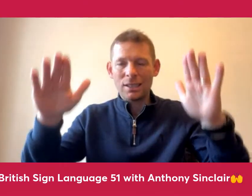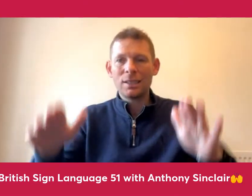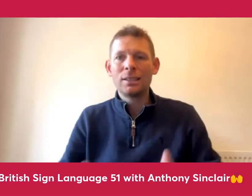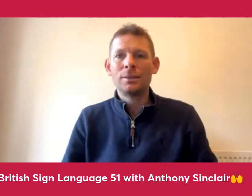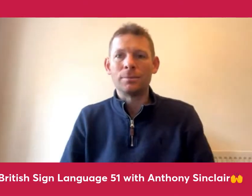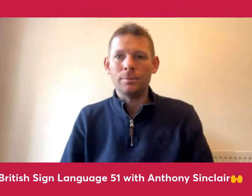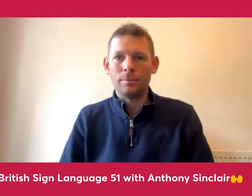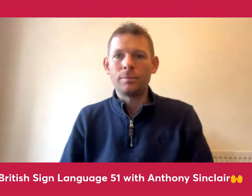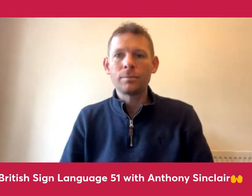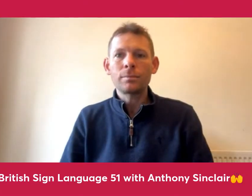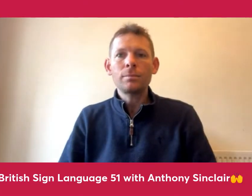holiday,